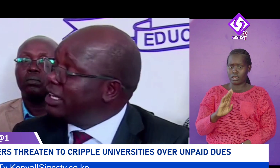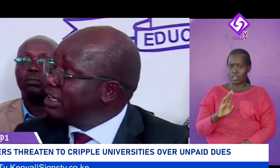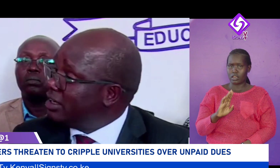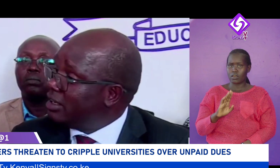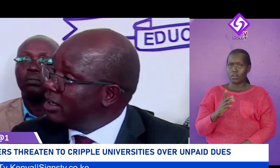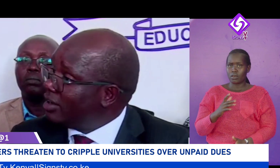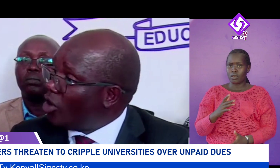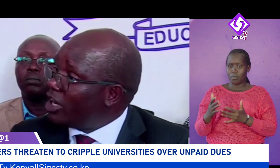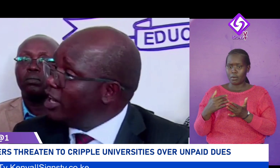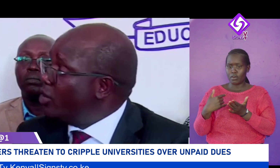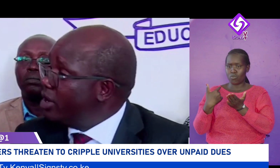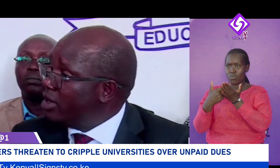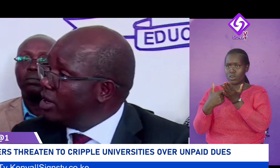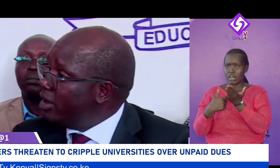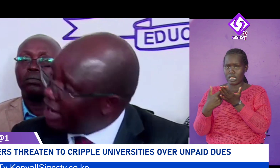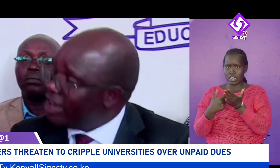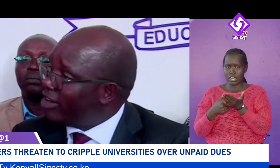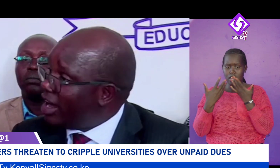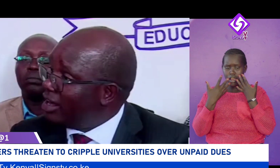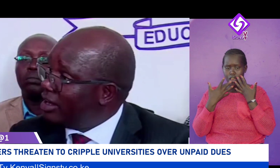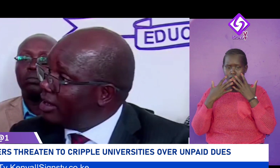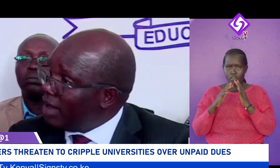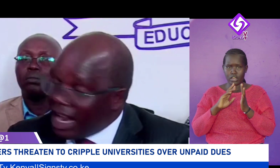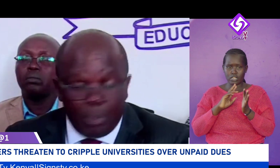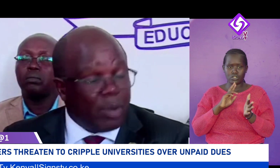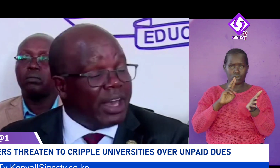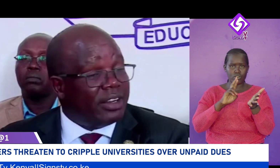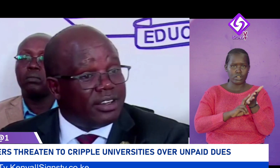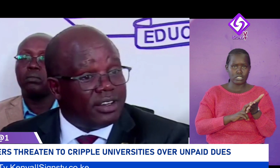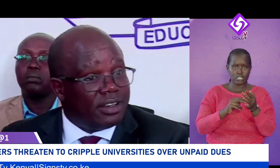negotiate, conclude, register, and implement